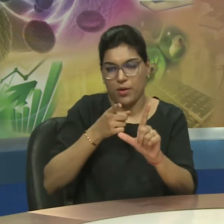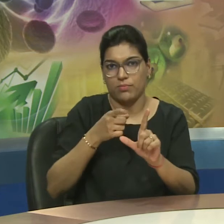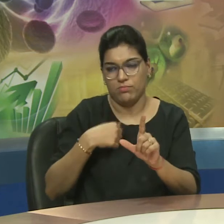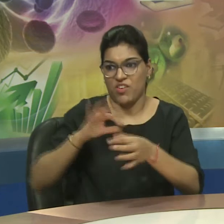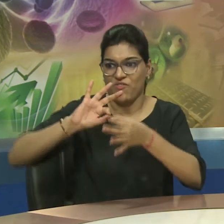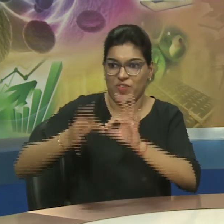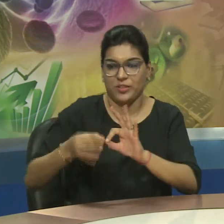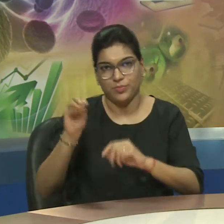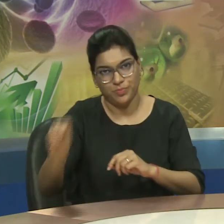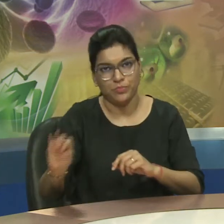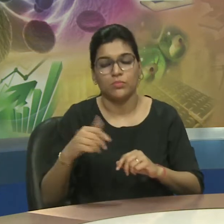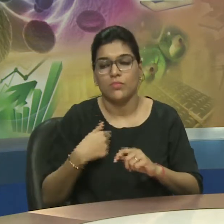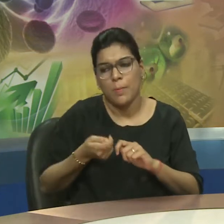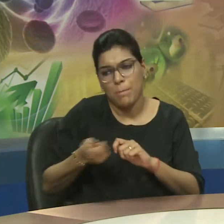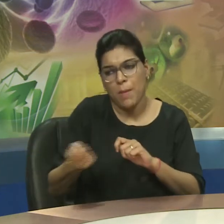specified period of